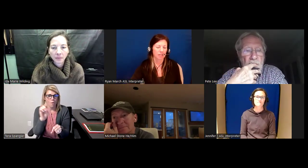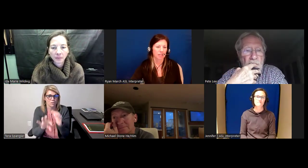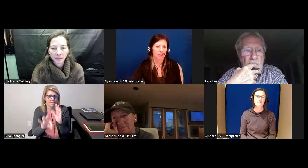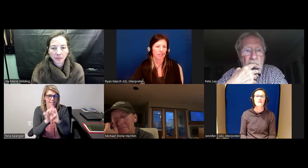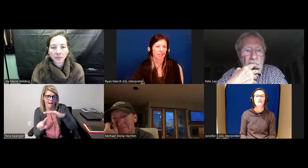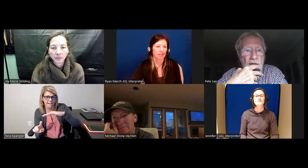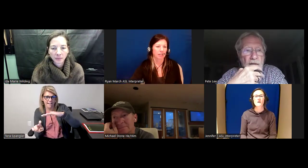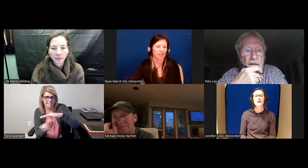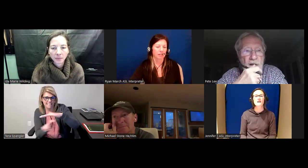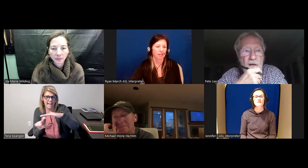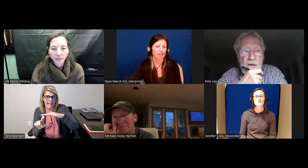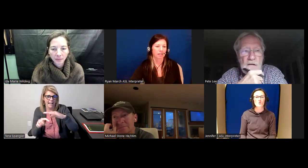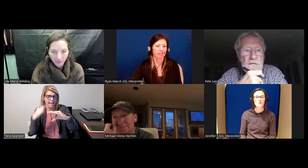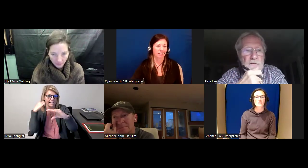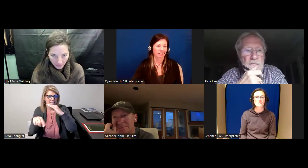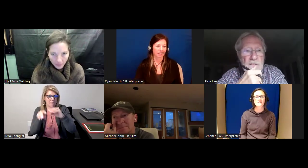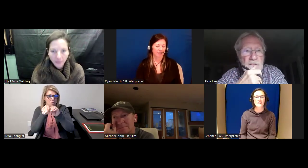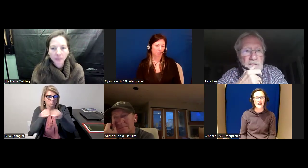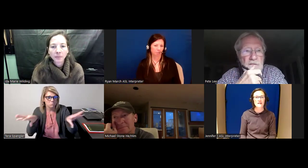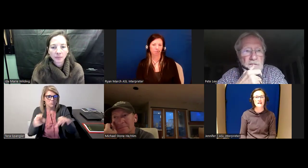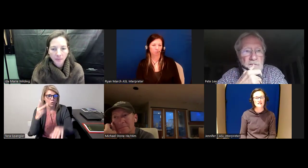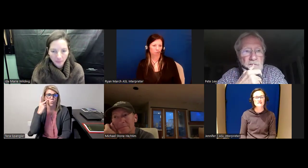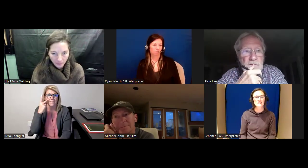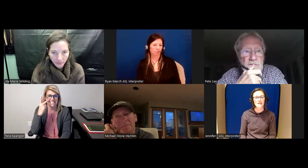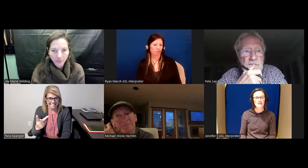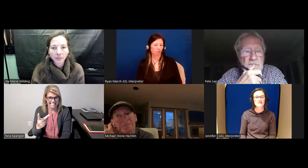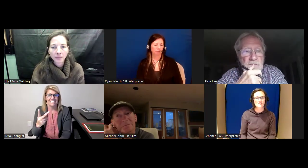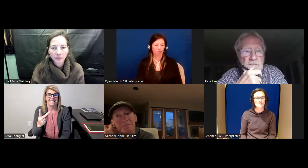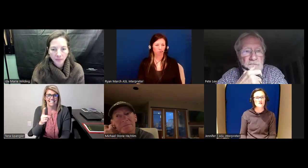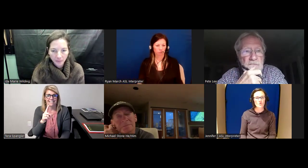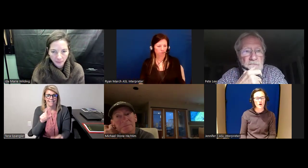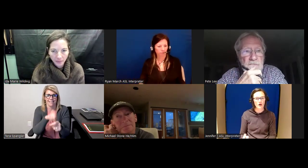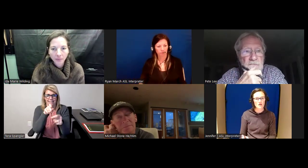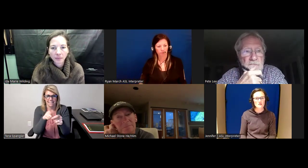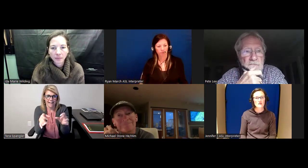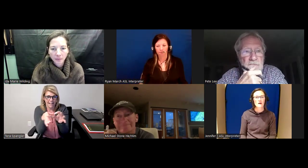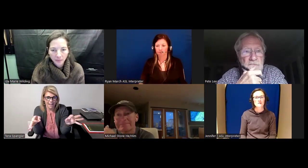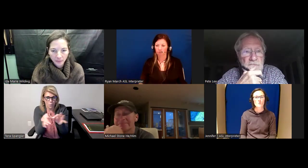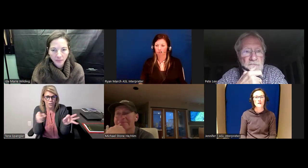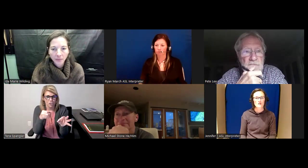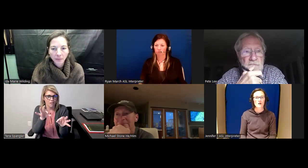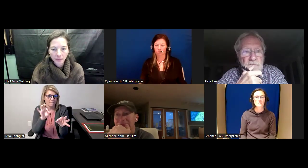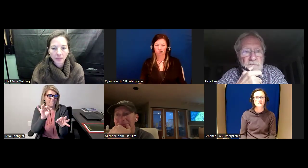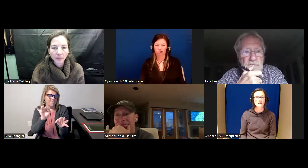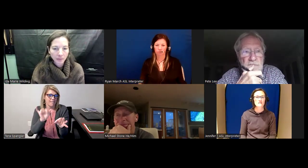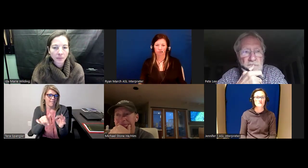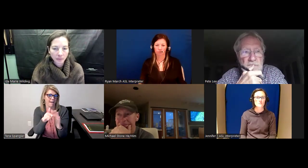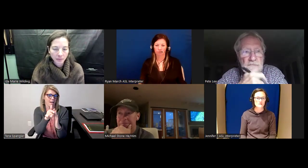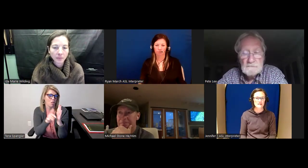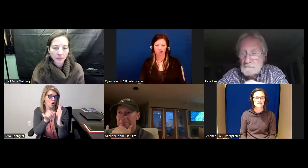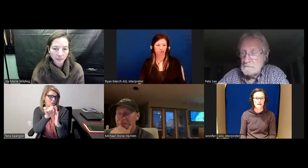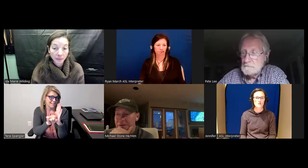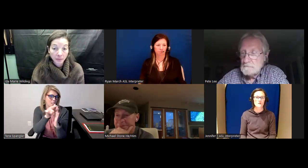work. So I also know where to find that and I can scan it and send it to you all so we can all see